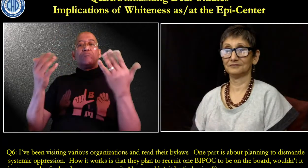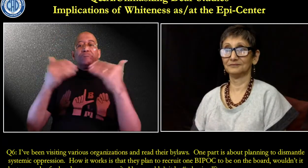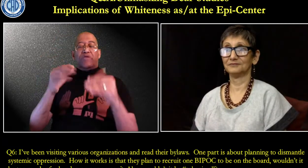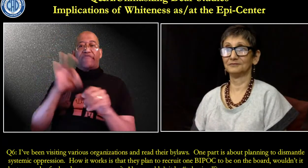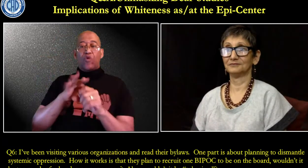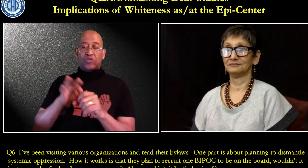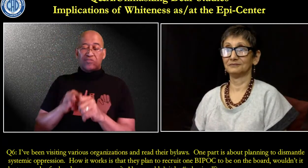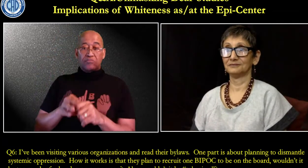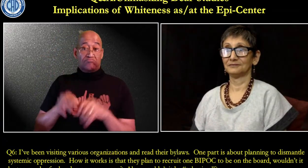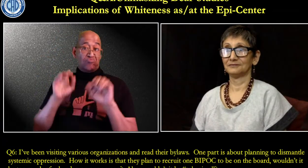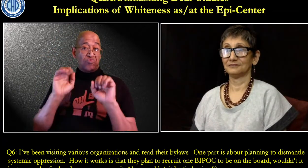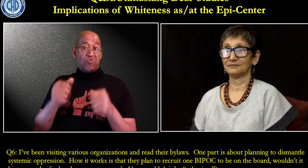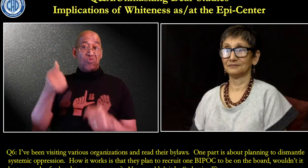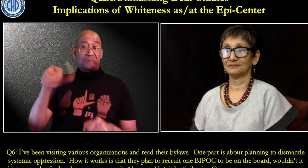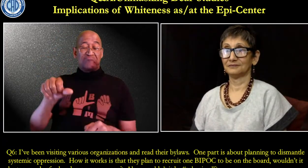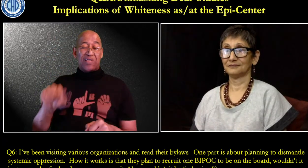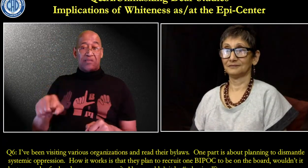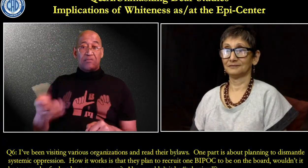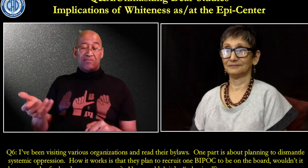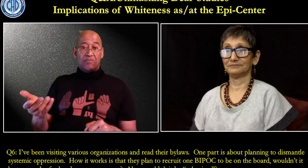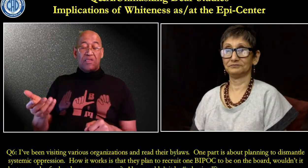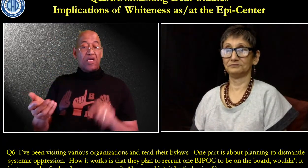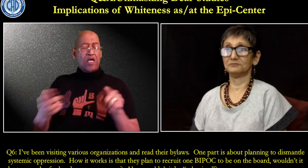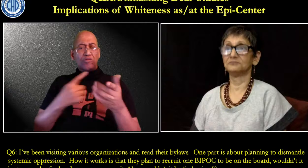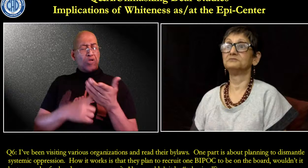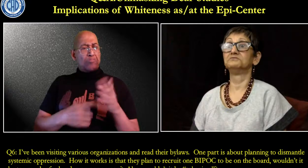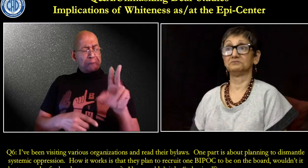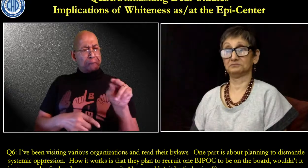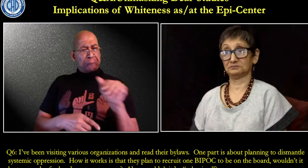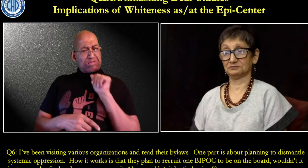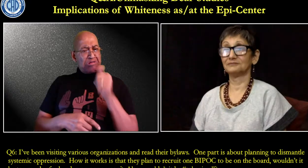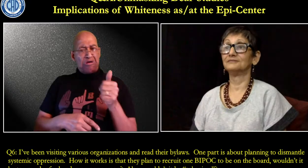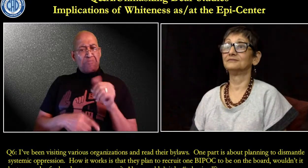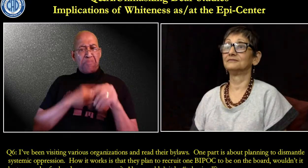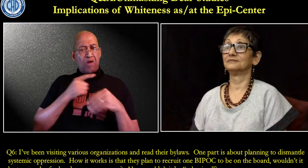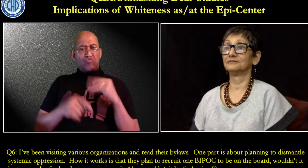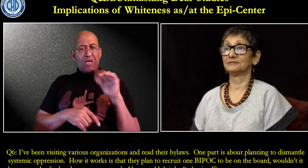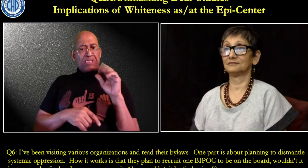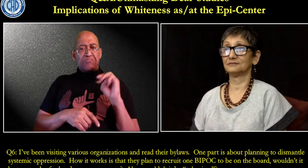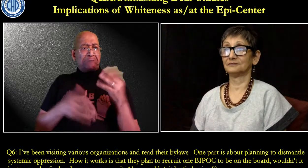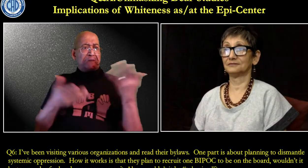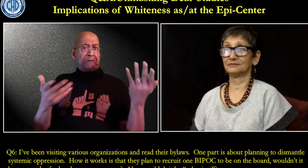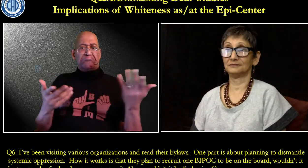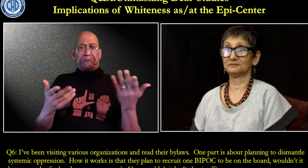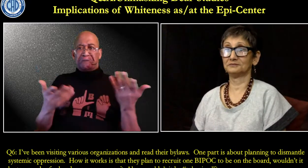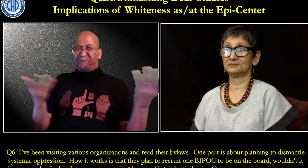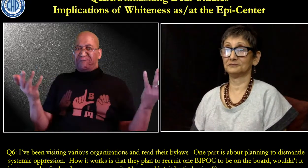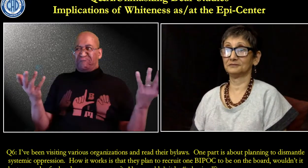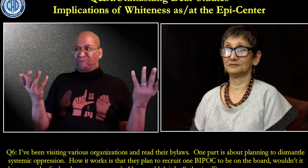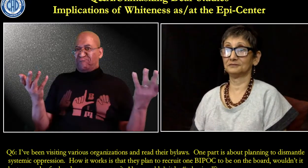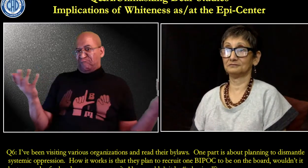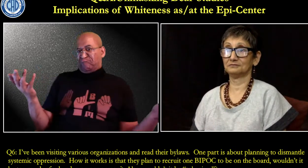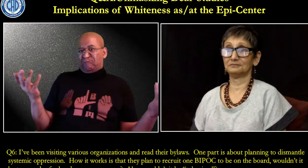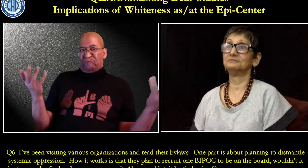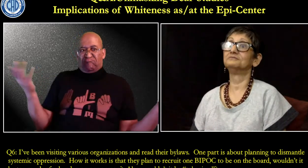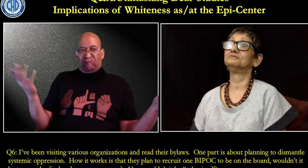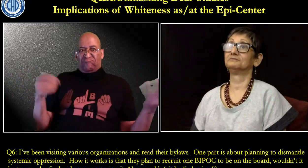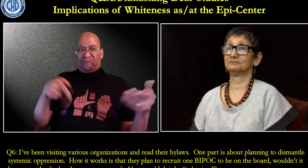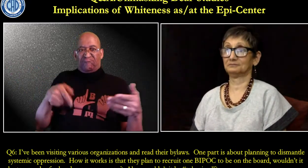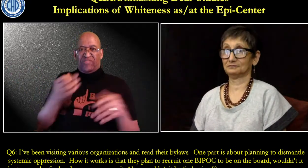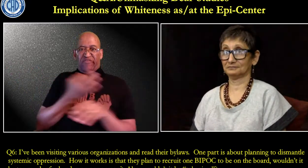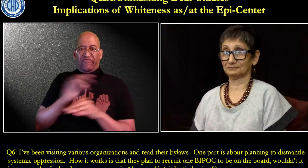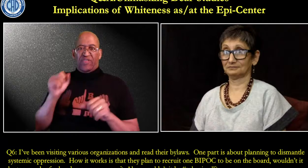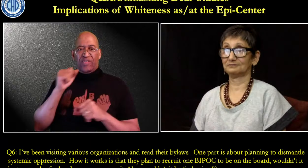one offers suggestions. And then whenever there's voting, this happened, that's turned down. Now, is